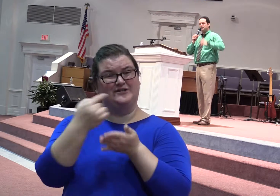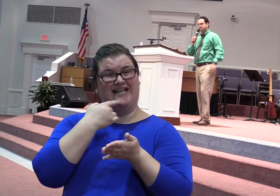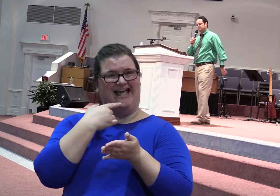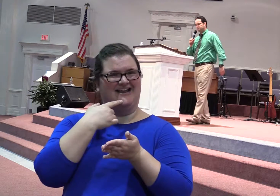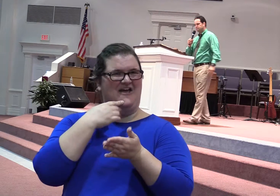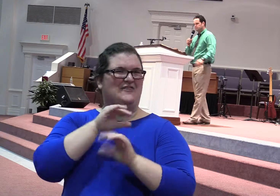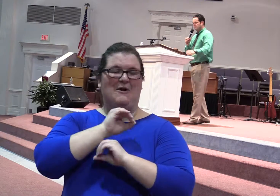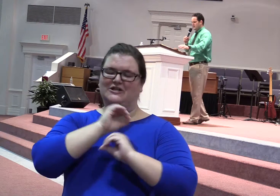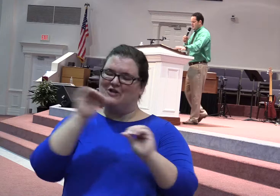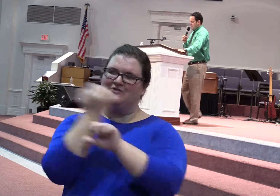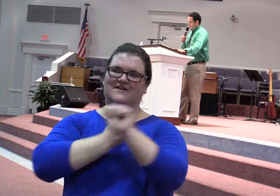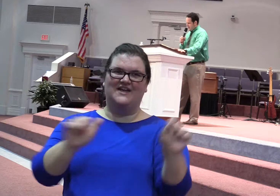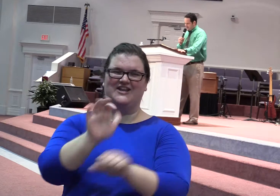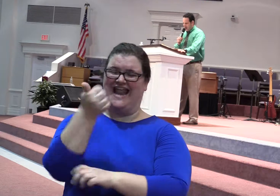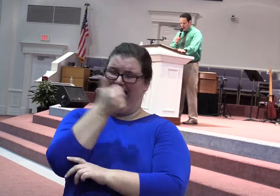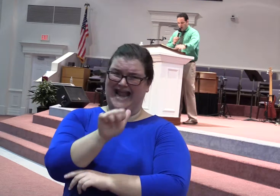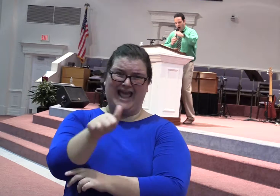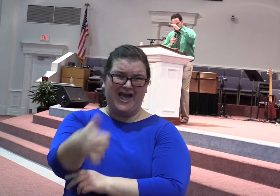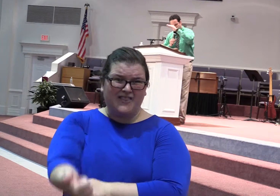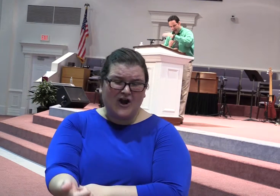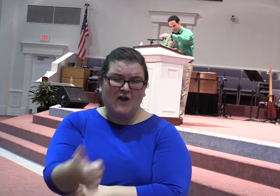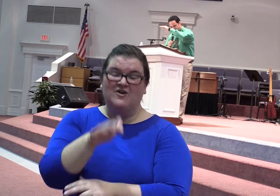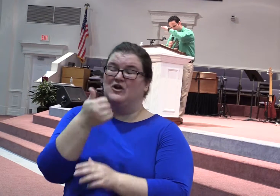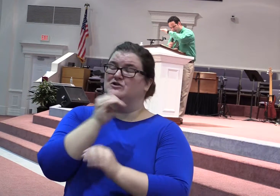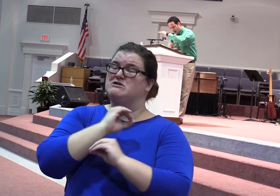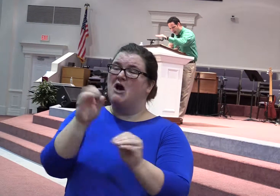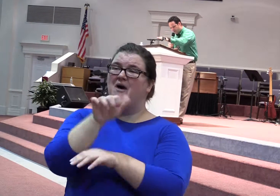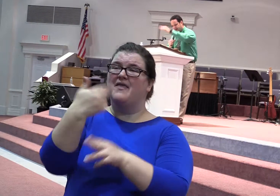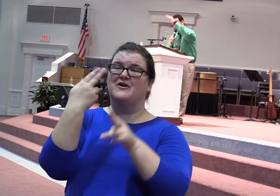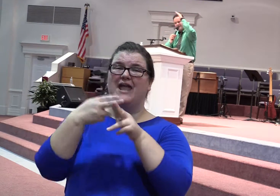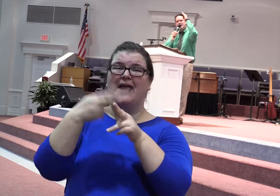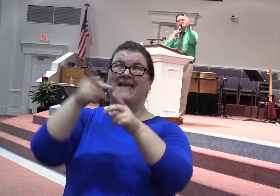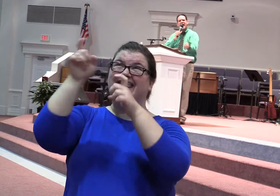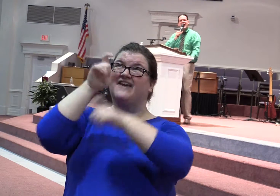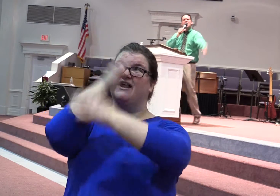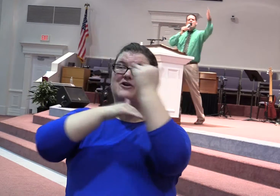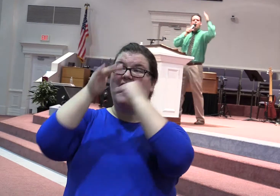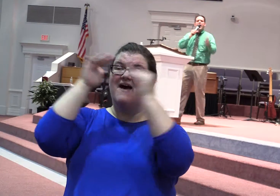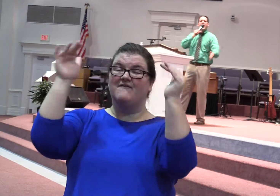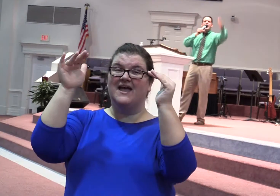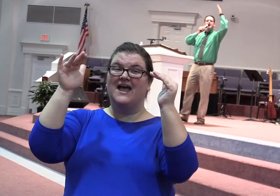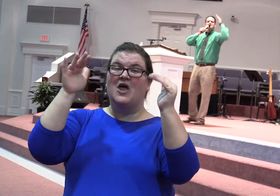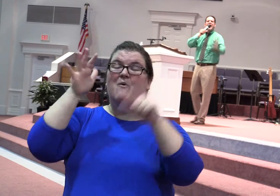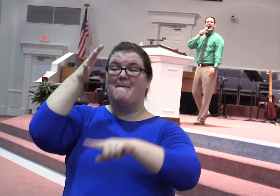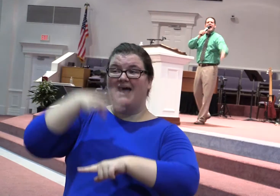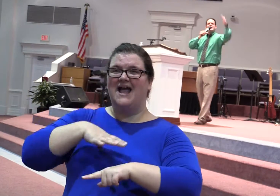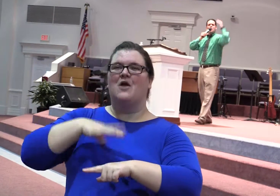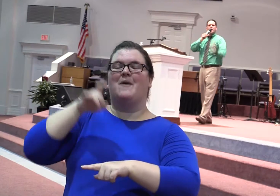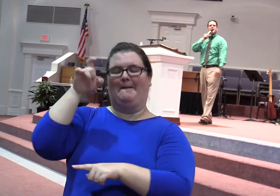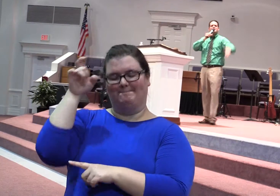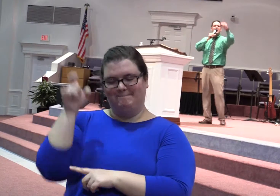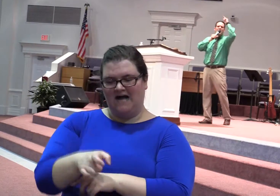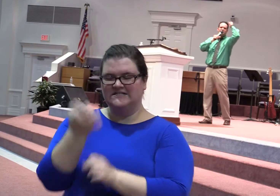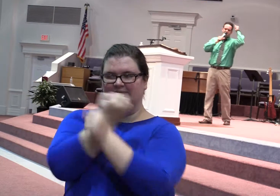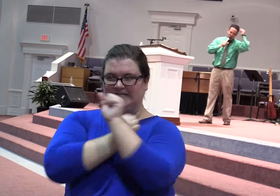other. For there's no other name given under heaven, given among men, whereby